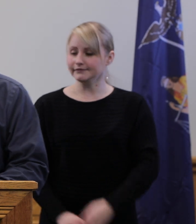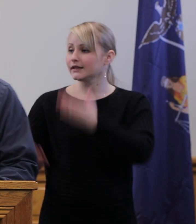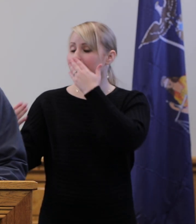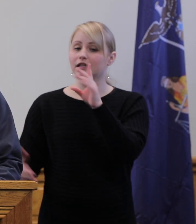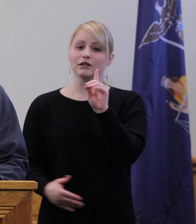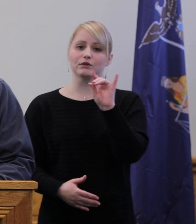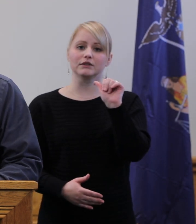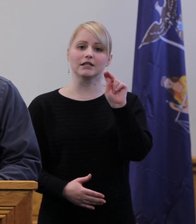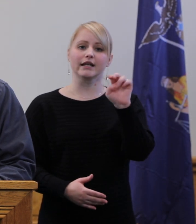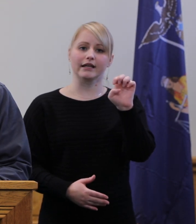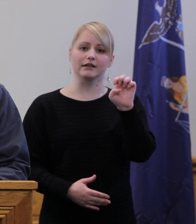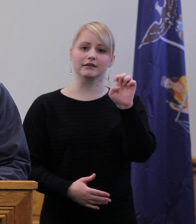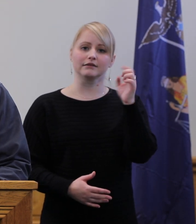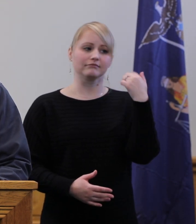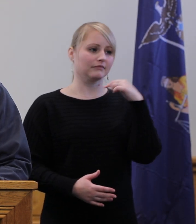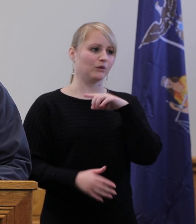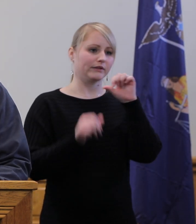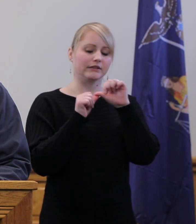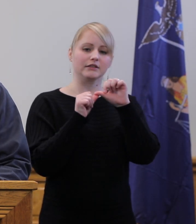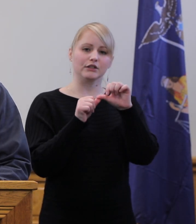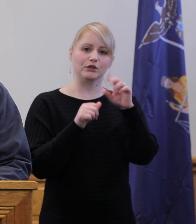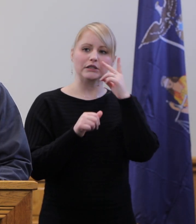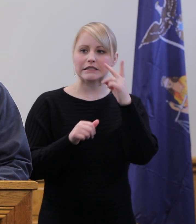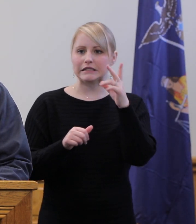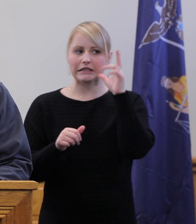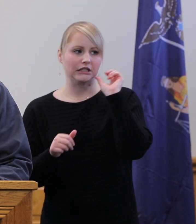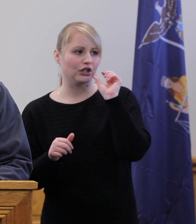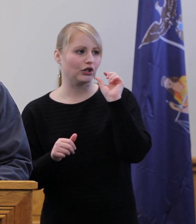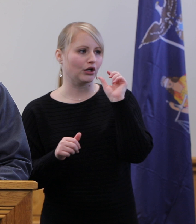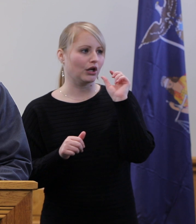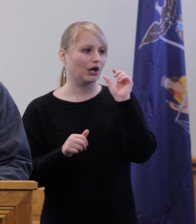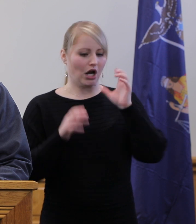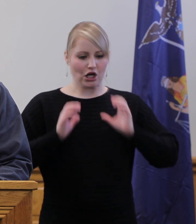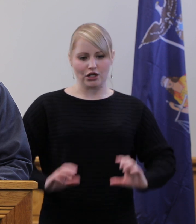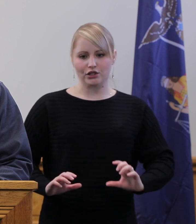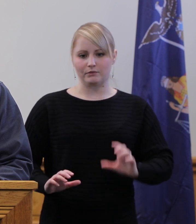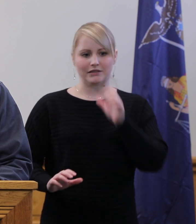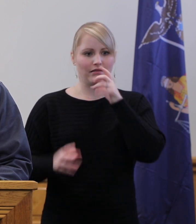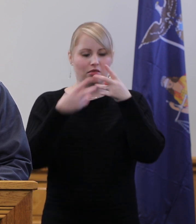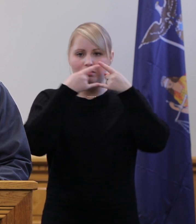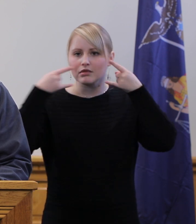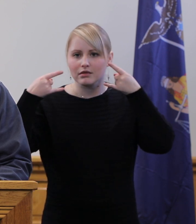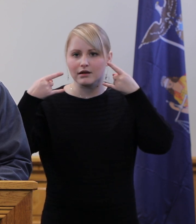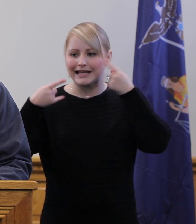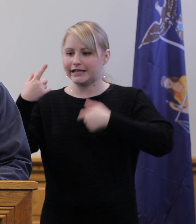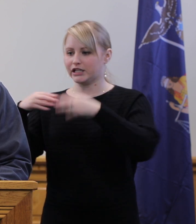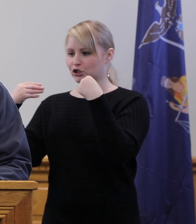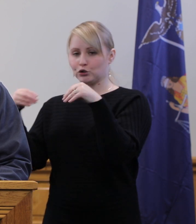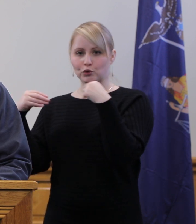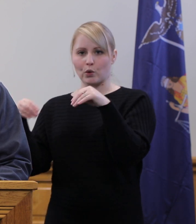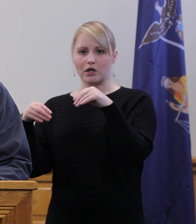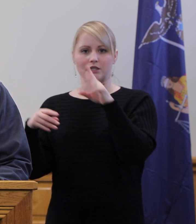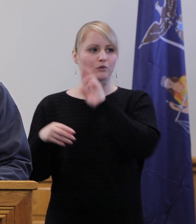Thank you, Diane. We continue to see and hear of customers not wearing masks in stores and restaurants. The sooner we all accept that we need